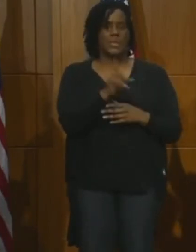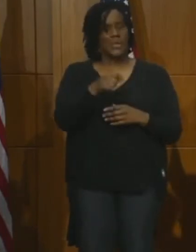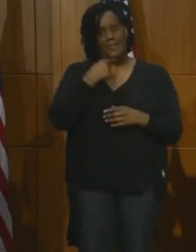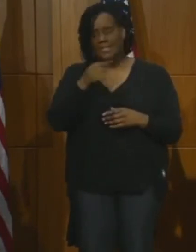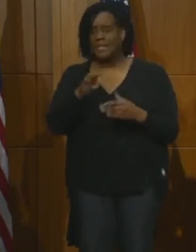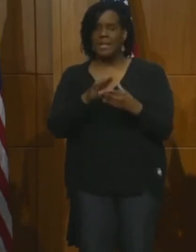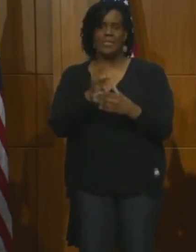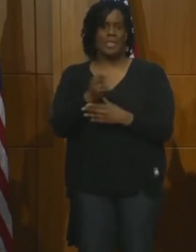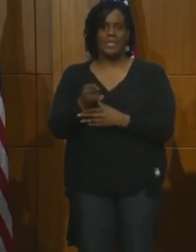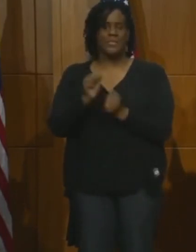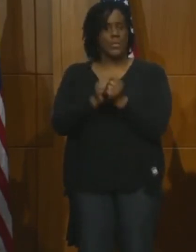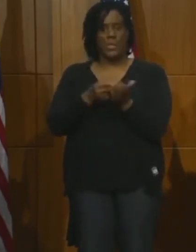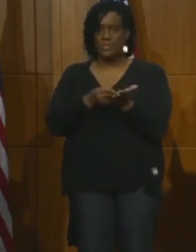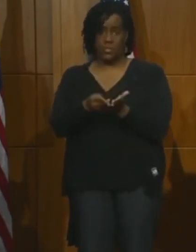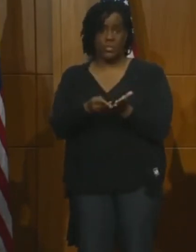history with truth.